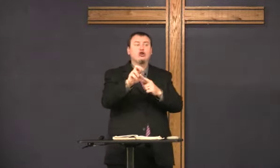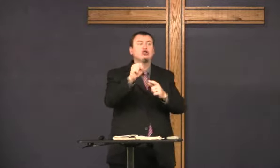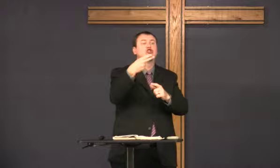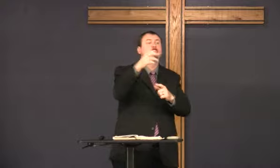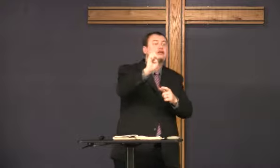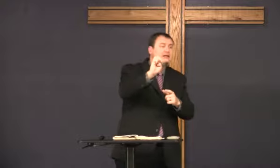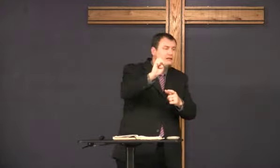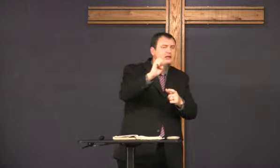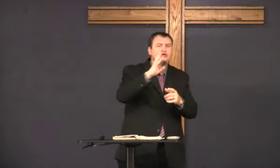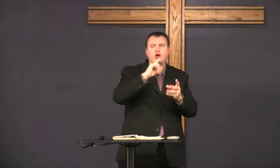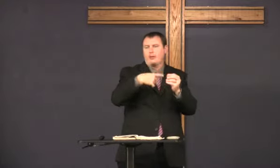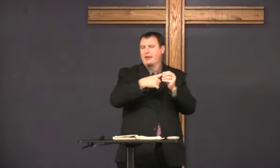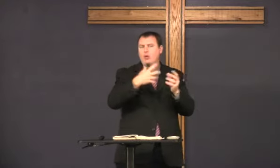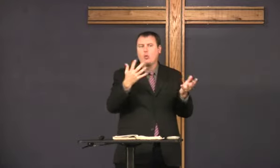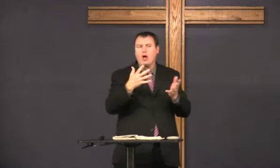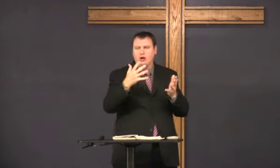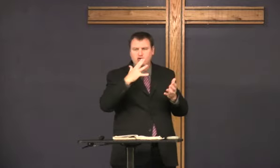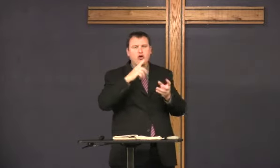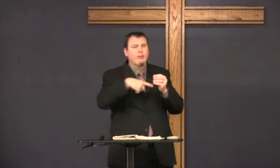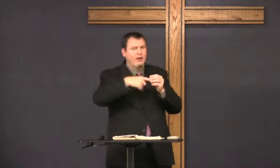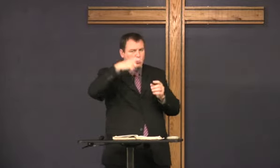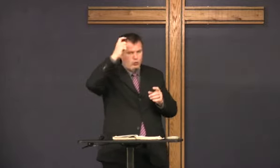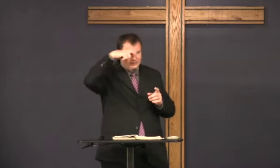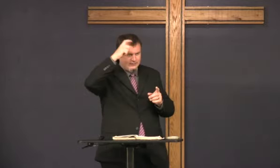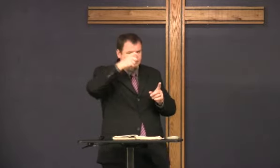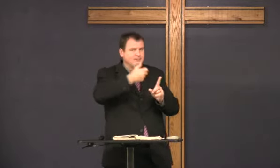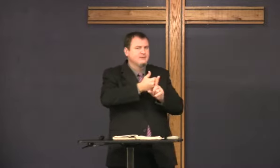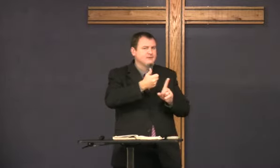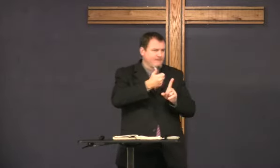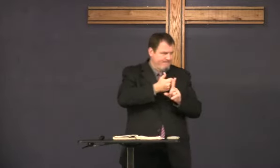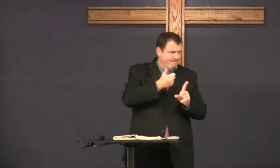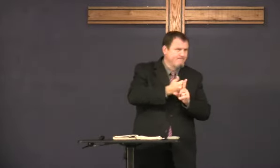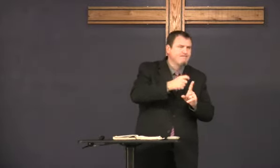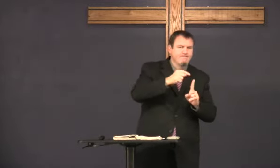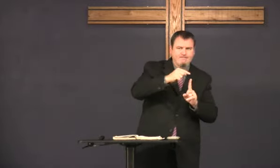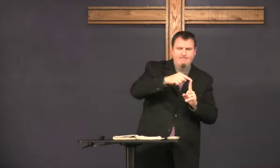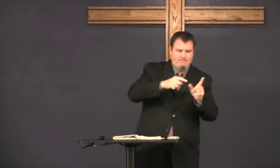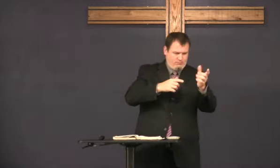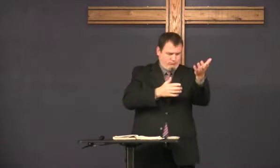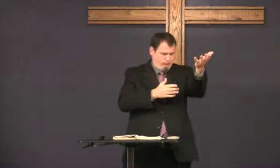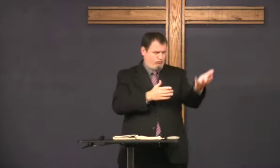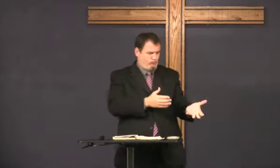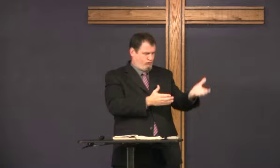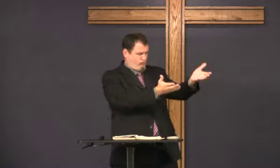Remember her in this passage, just talking about wisdom